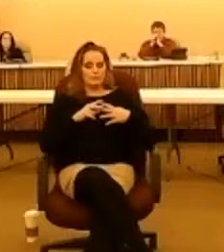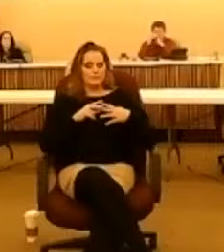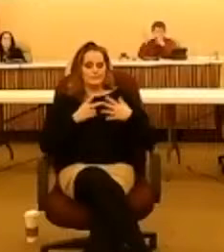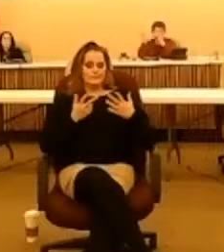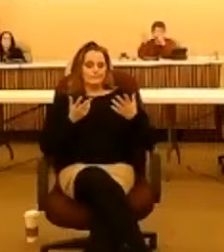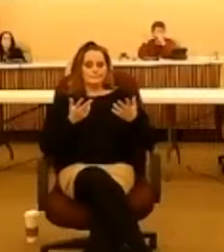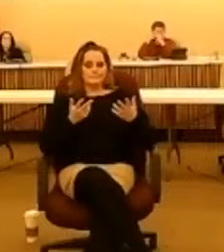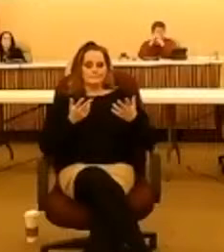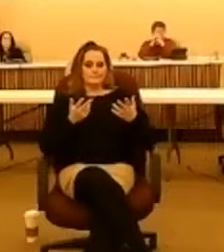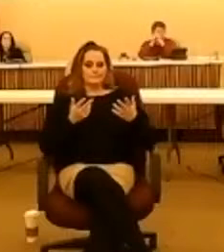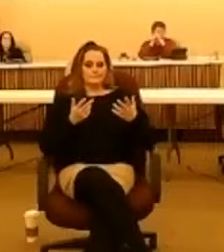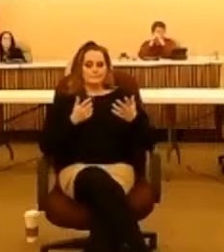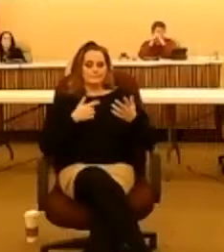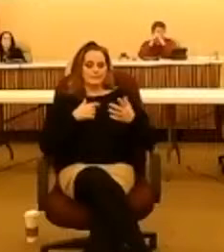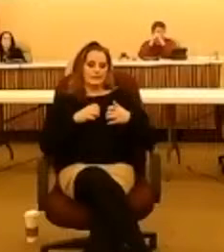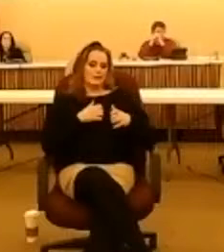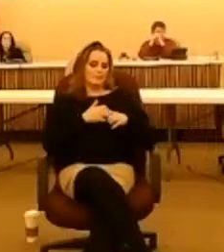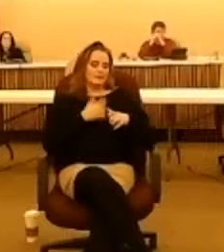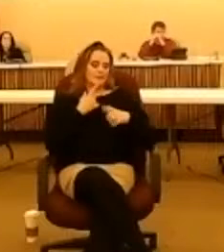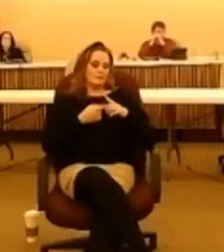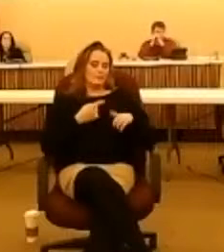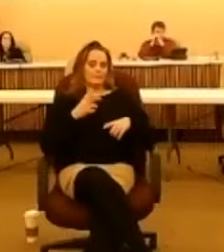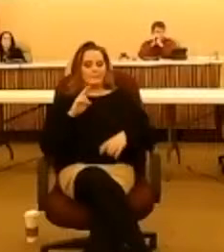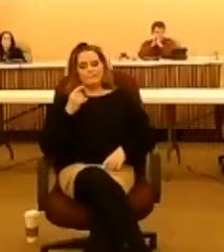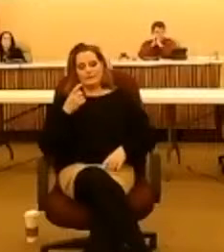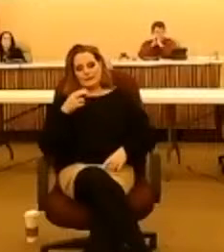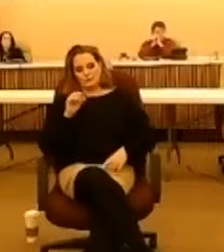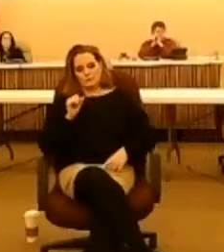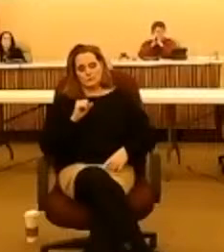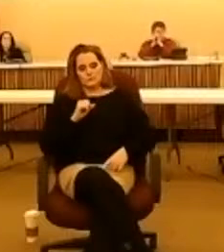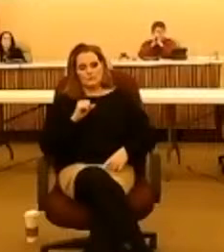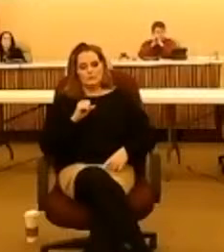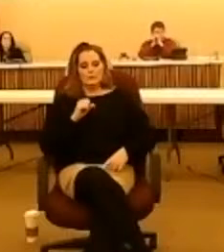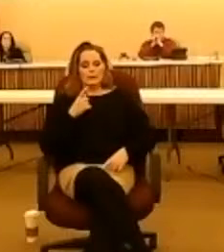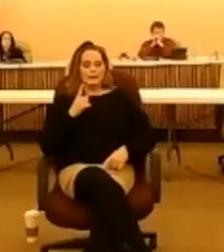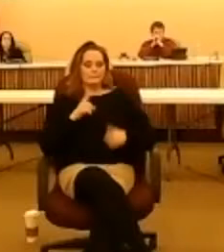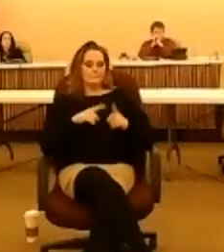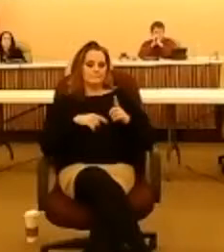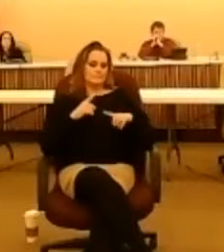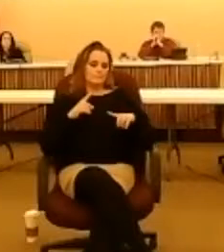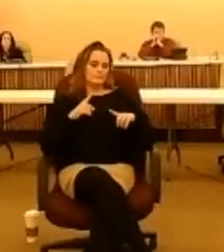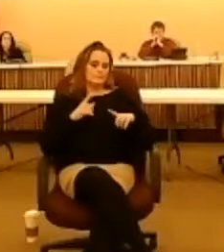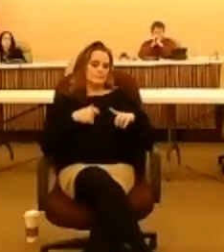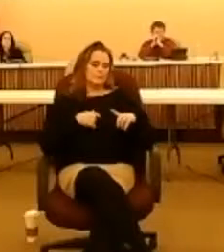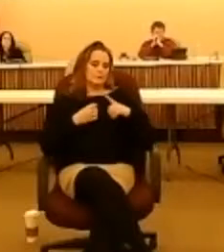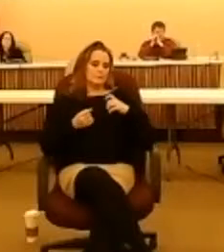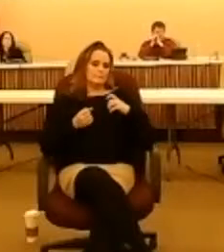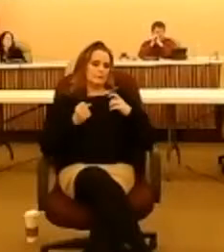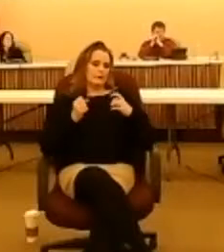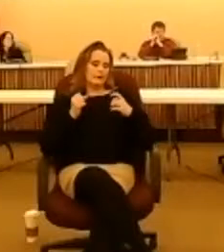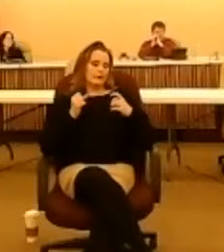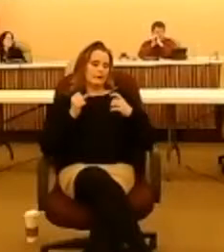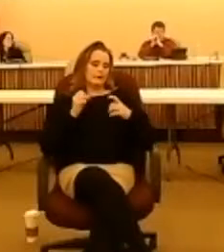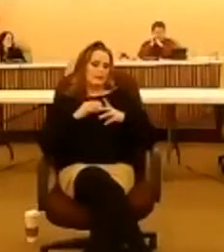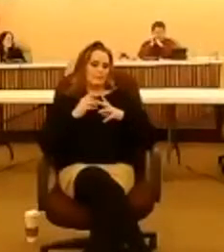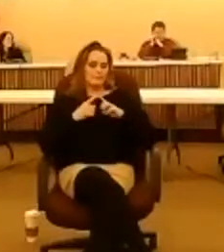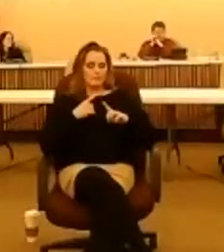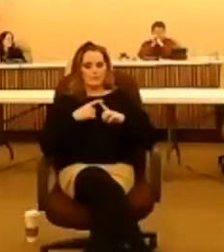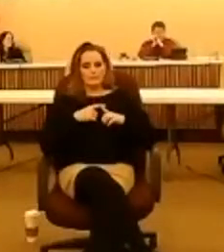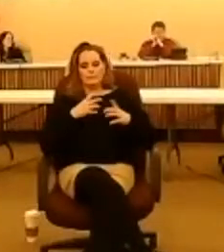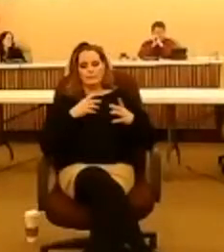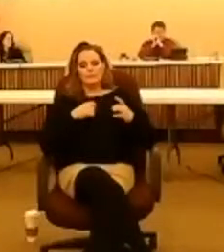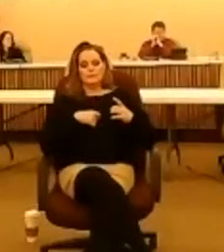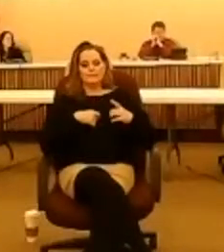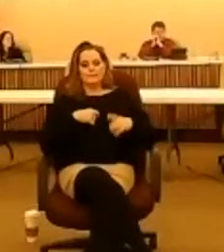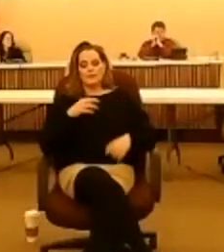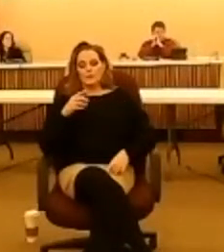getting updates from the vendors as to what their various programs are. the nice thing is that the Color Henrietta Green